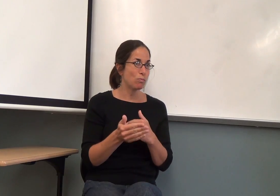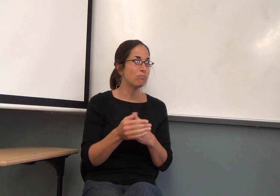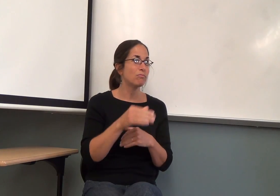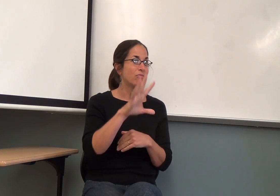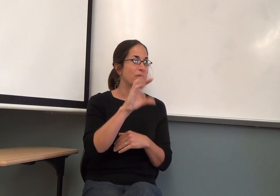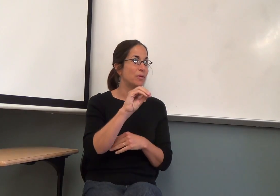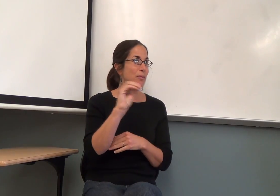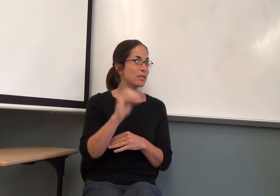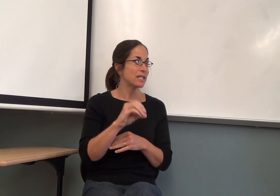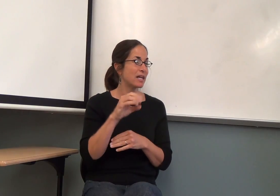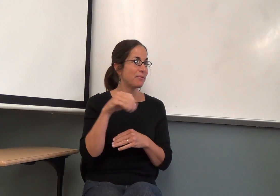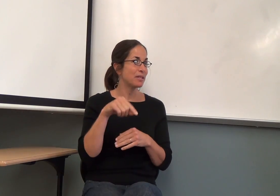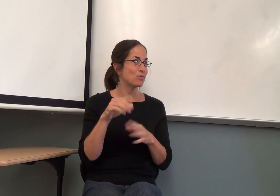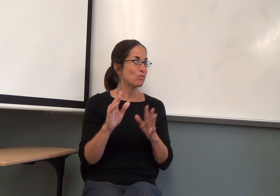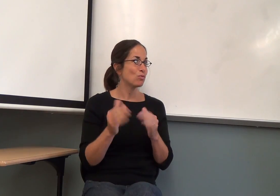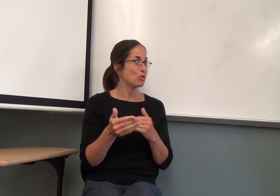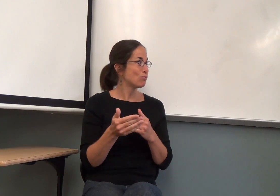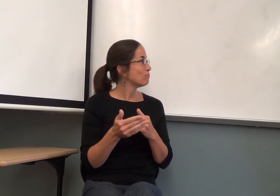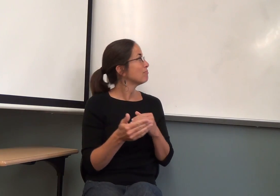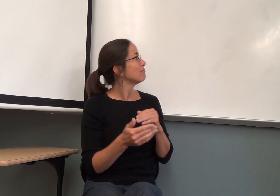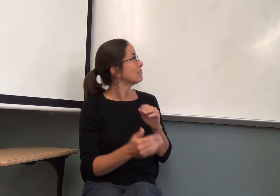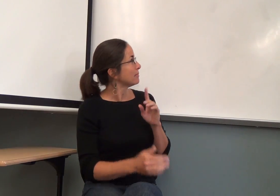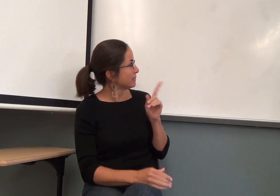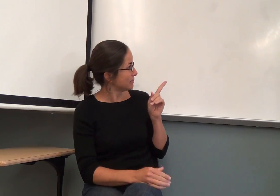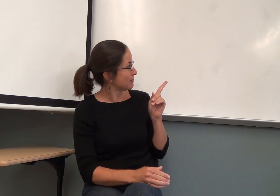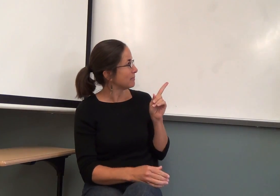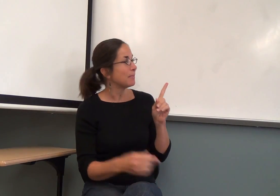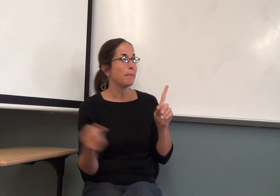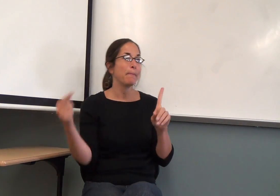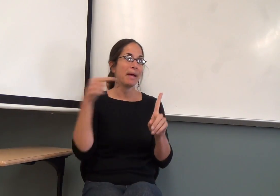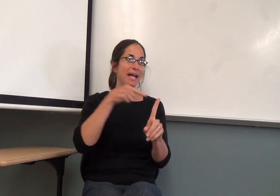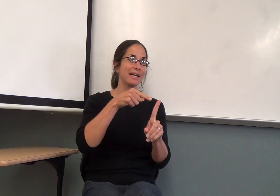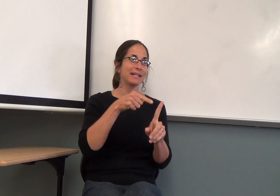the room went back to the same idea.